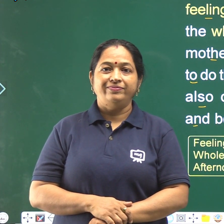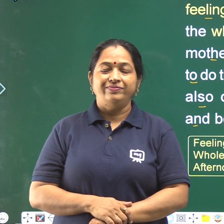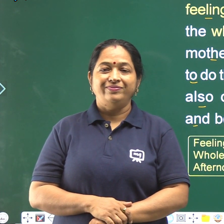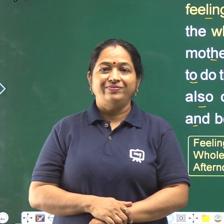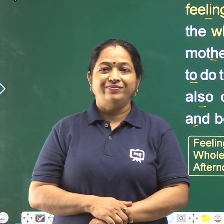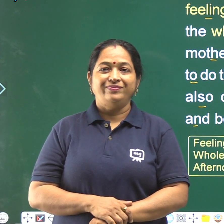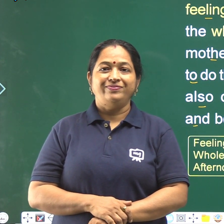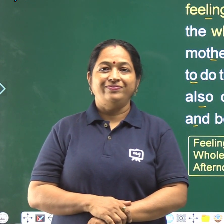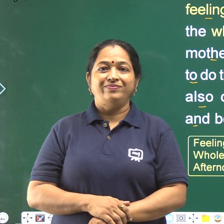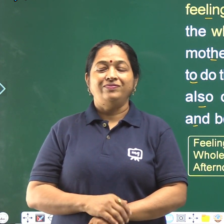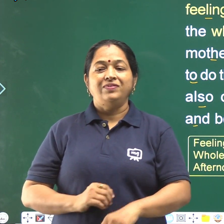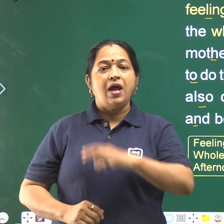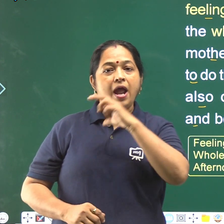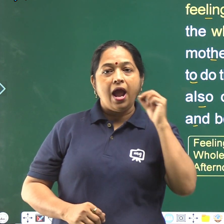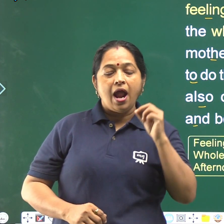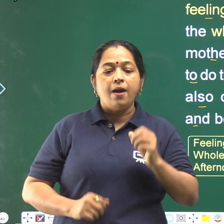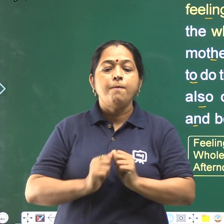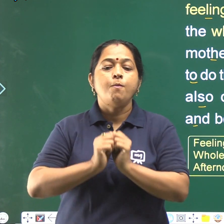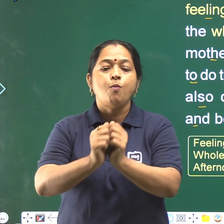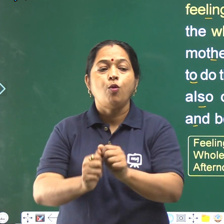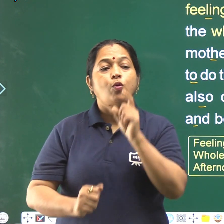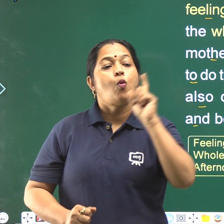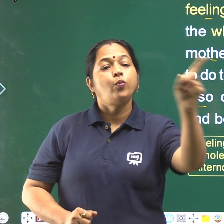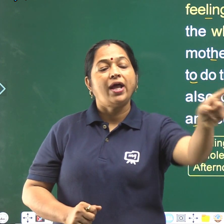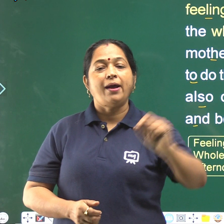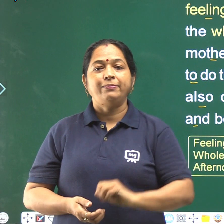and both of them